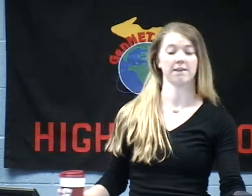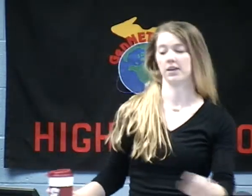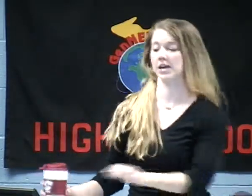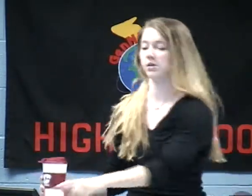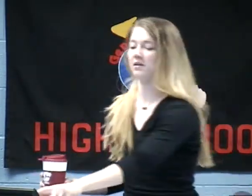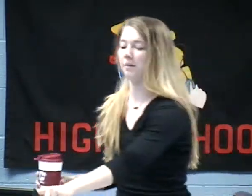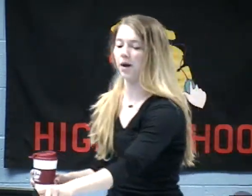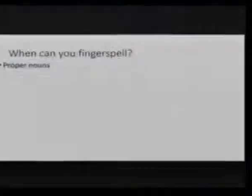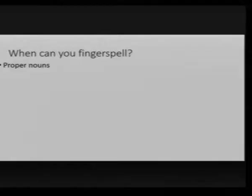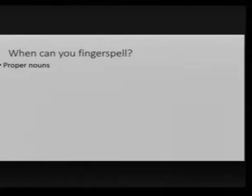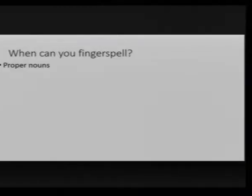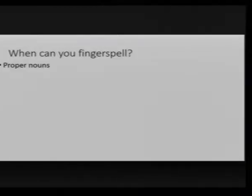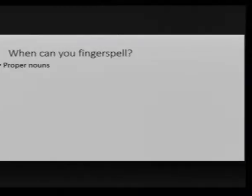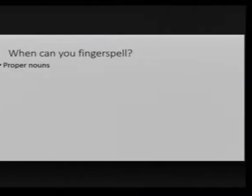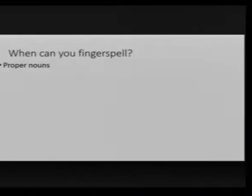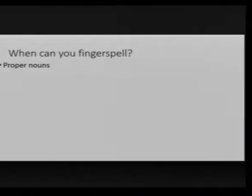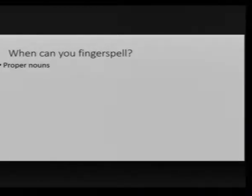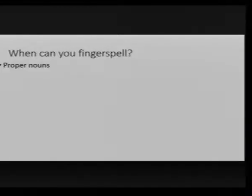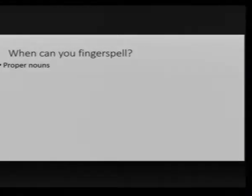Okay. So we've got proper nouns.